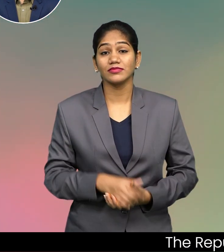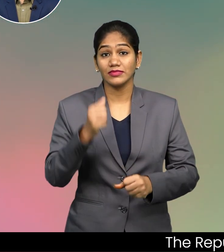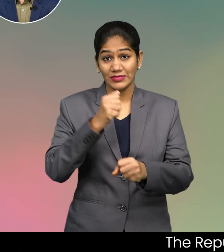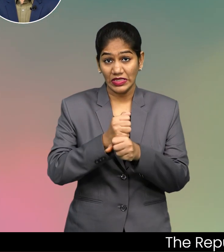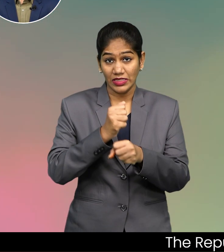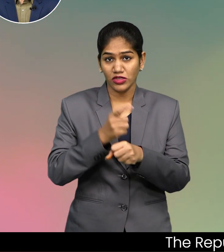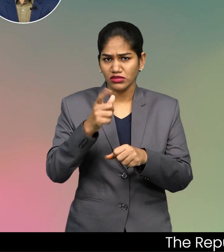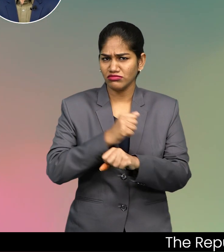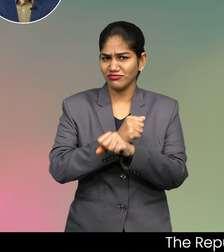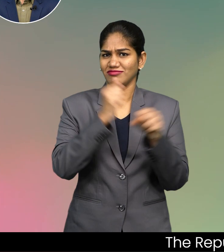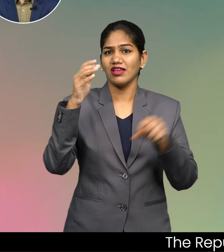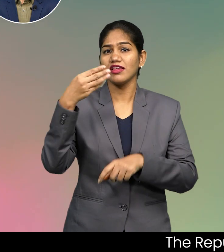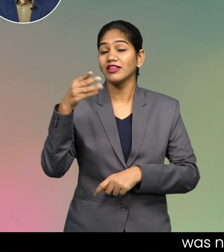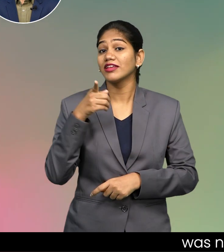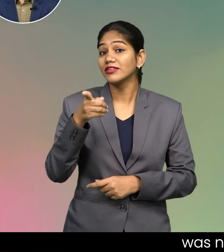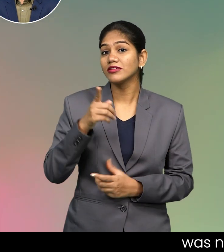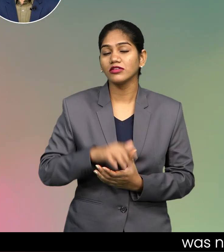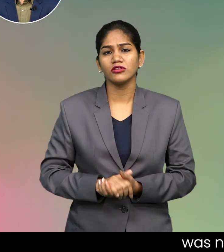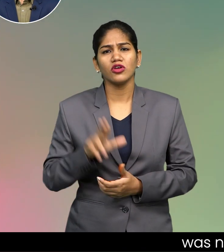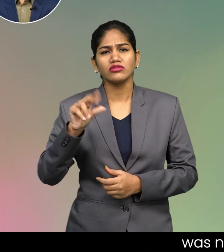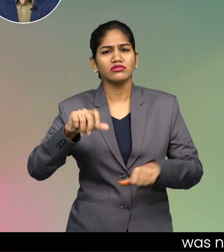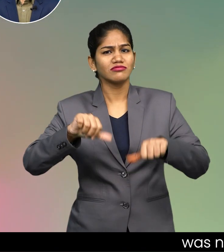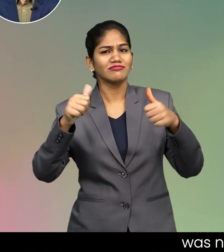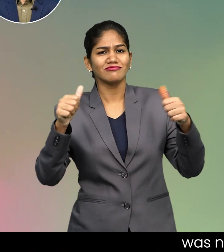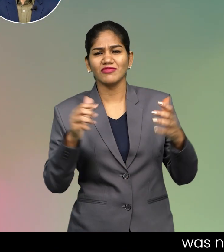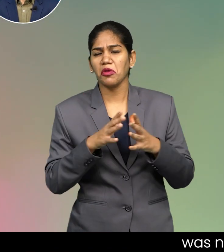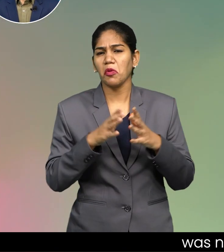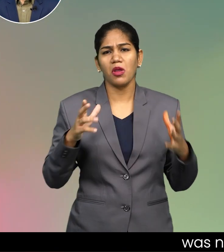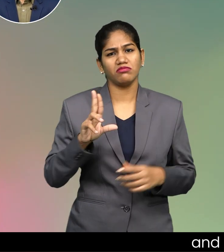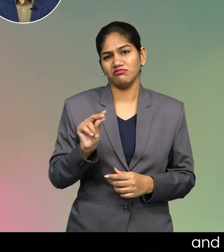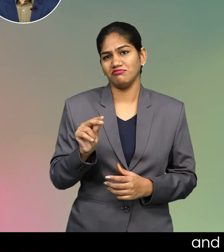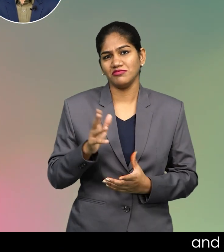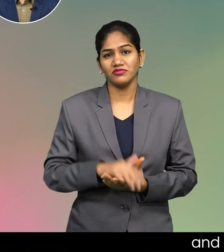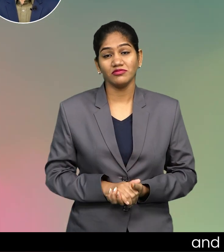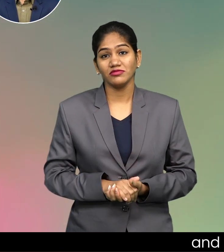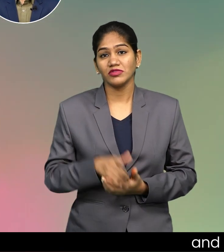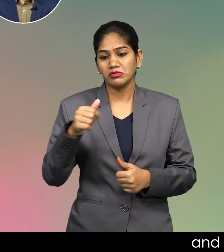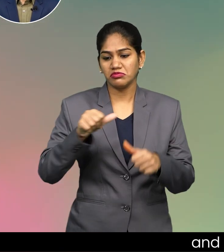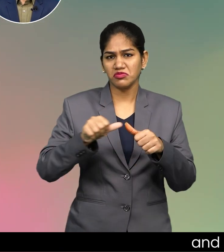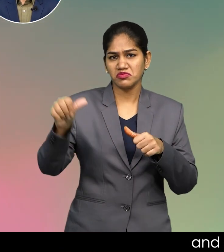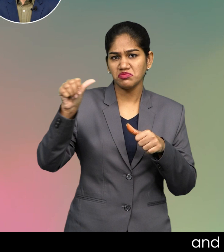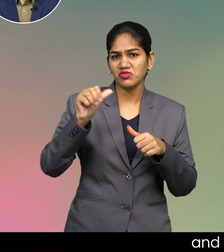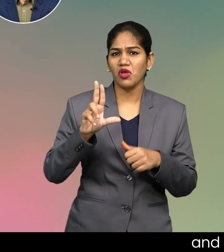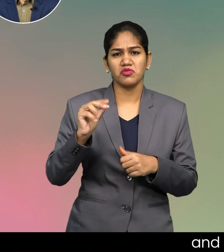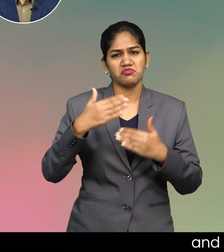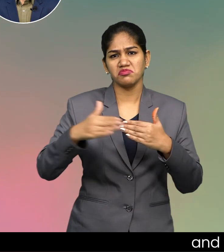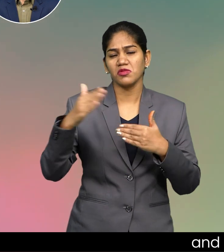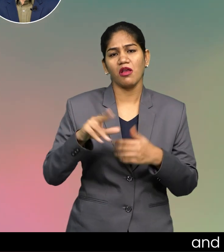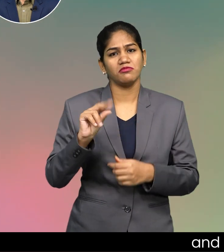The Republican government was not very successful and did not last long.